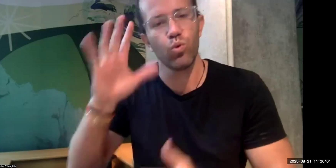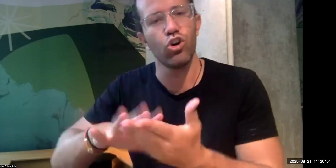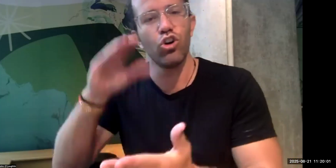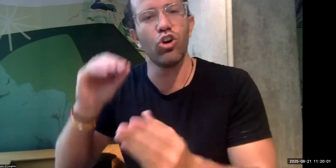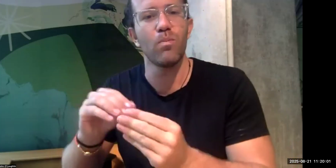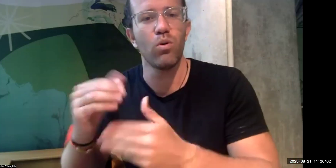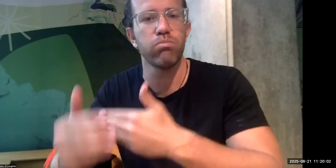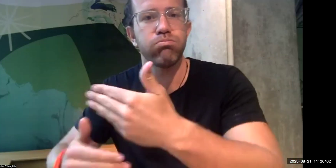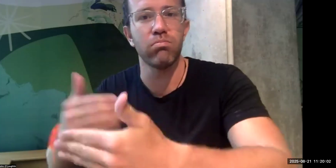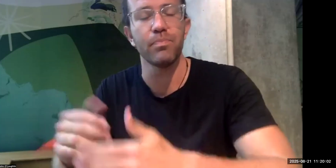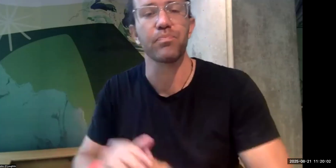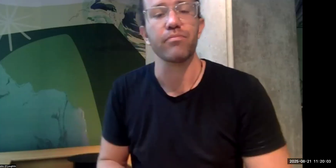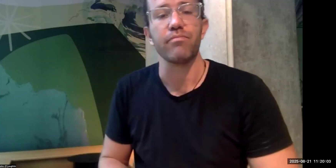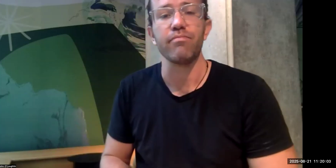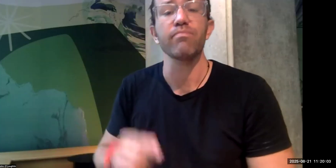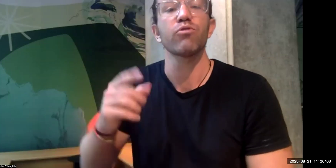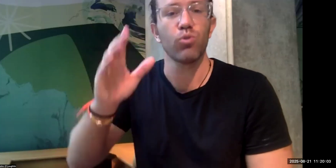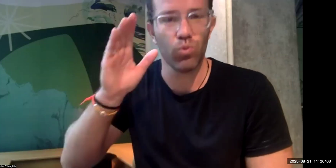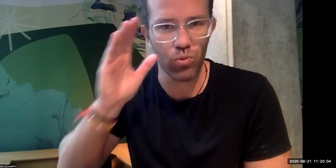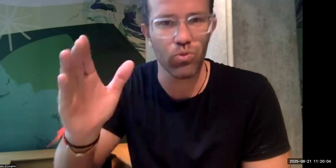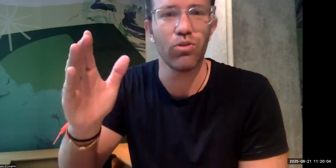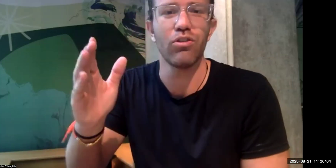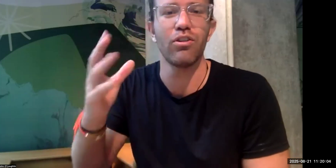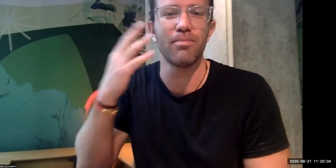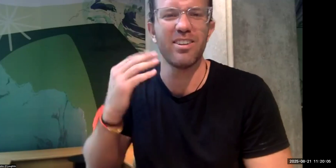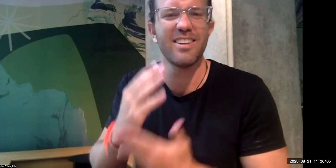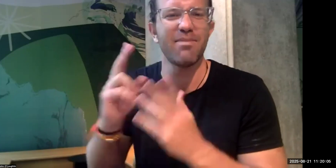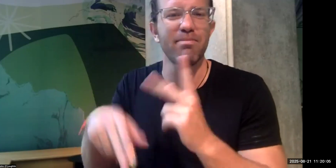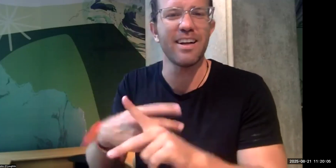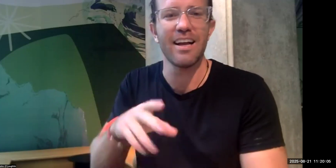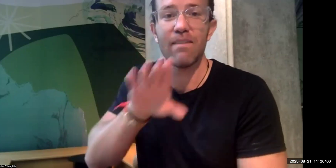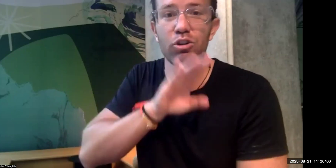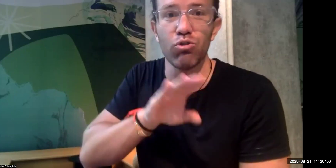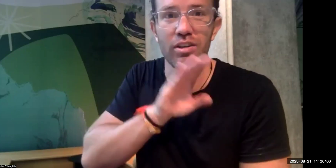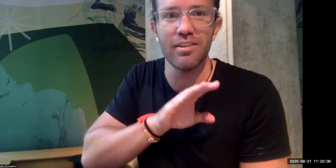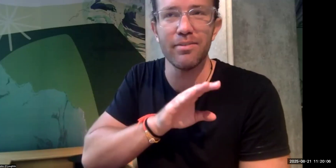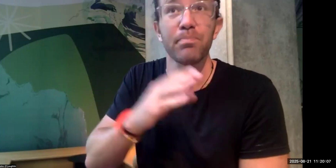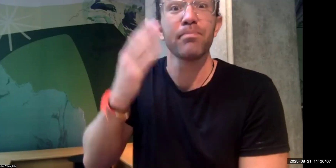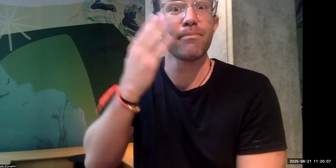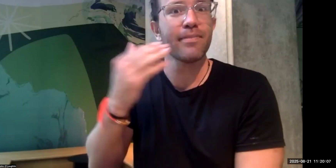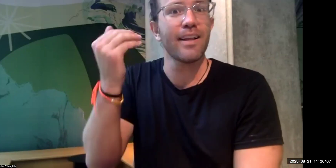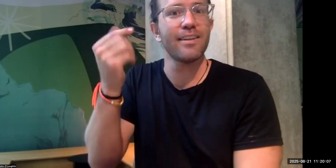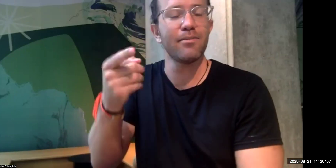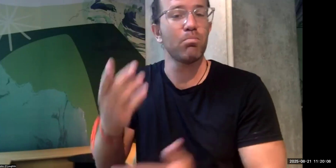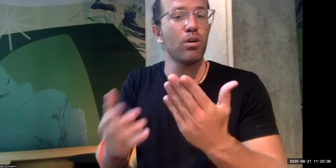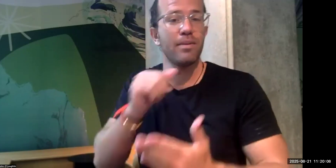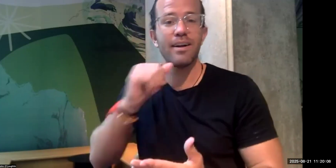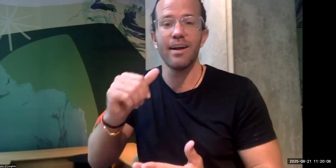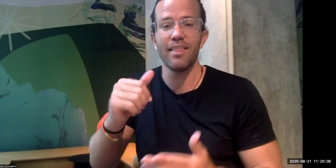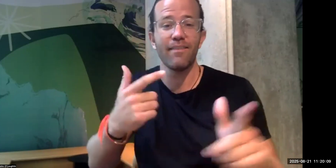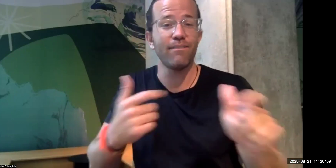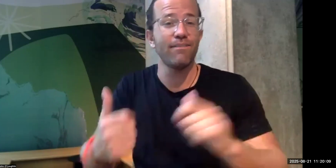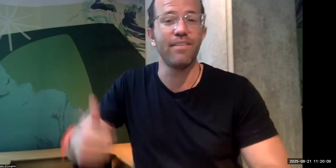convergent there. You'll be learning more of that process. And you're going to experience maybe